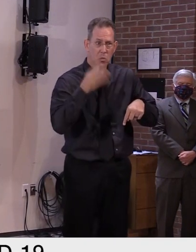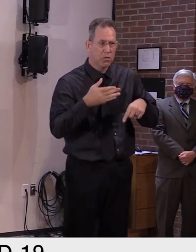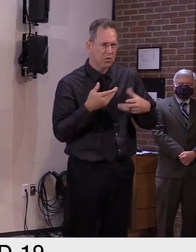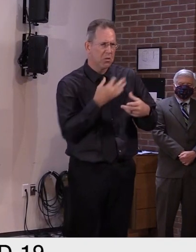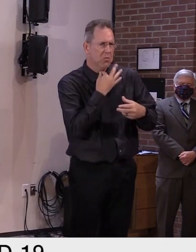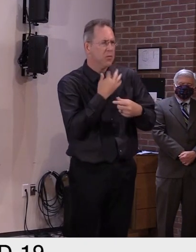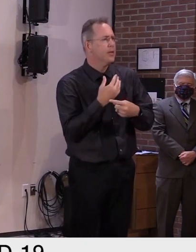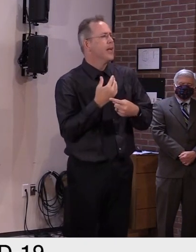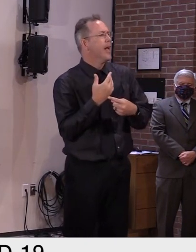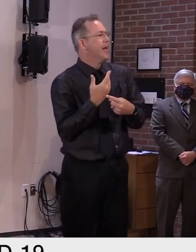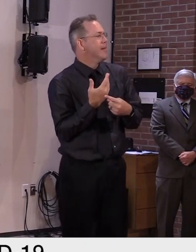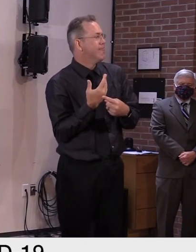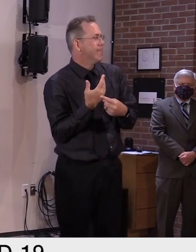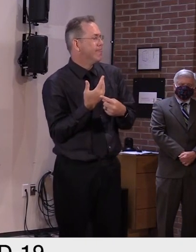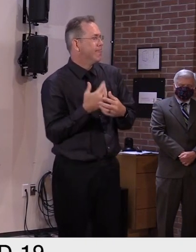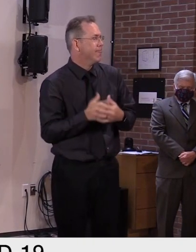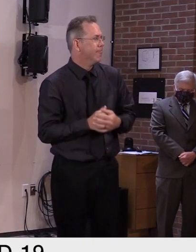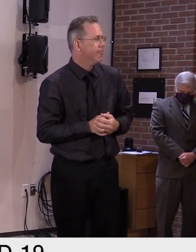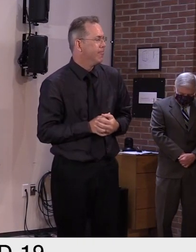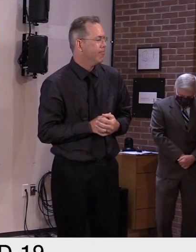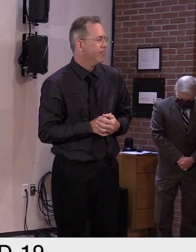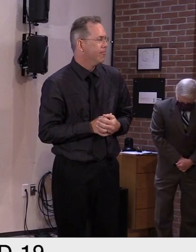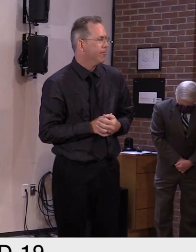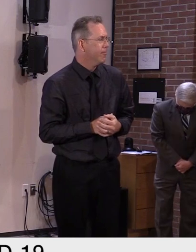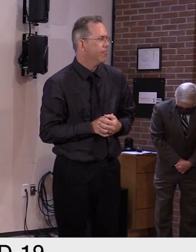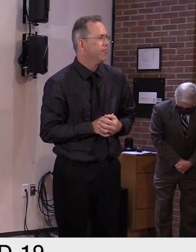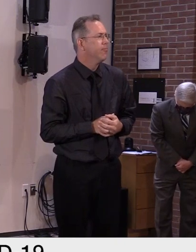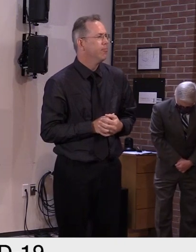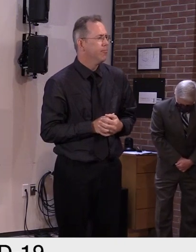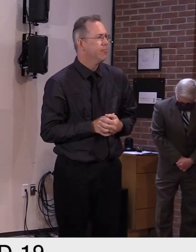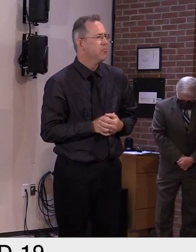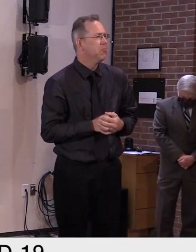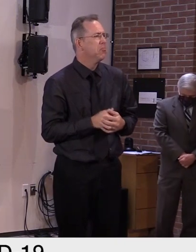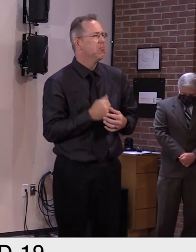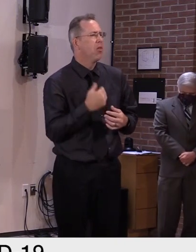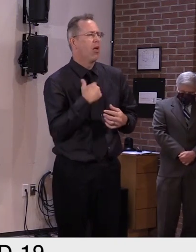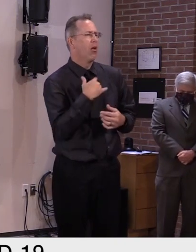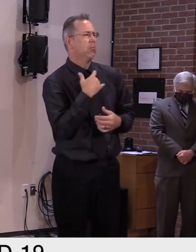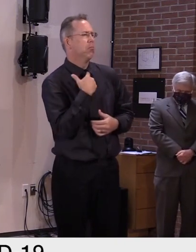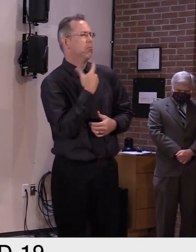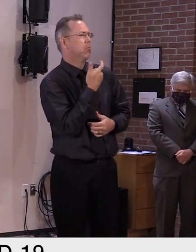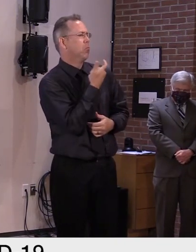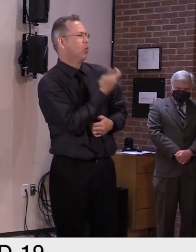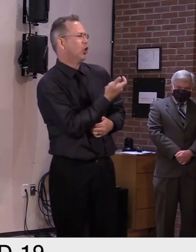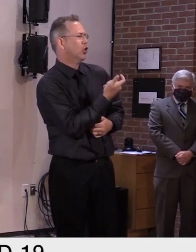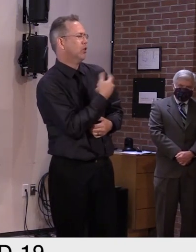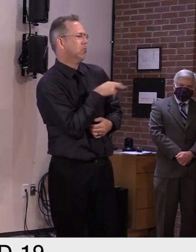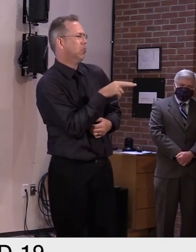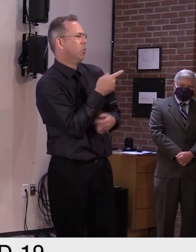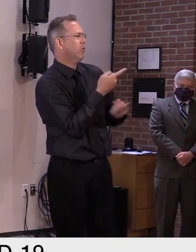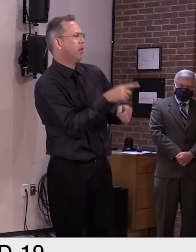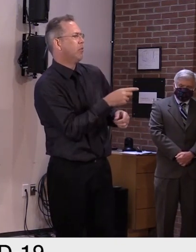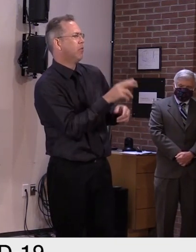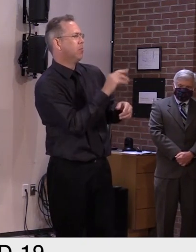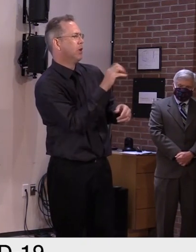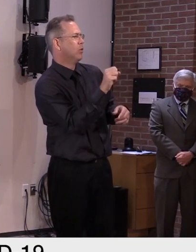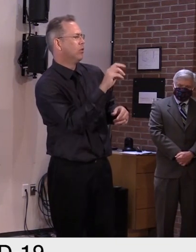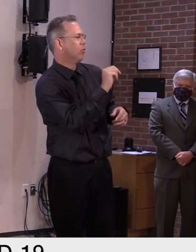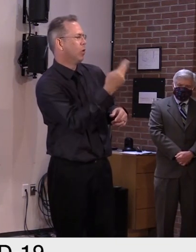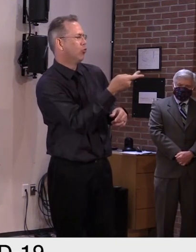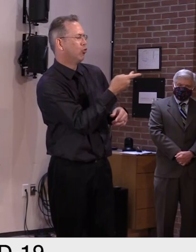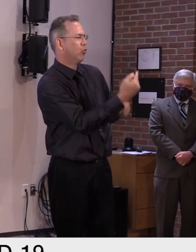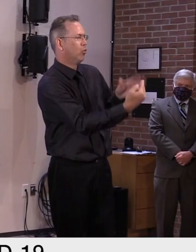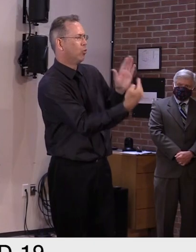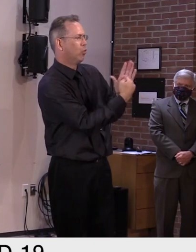So, yeah, we're monitoring that lawsuit. Generally speaking, the guidance that we've put out is that people don't need to change